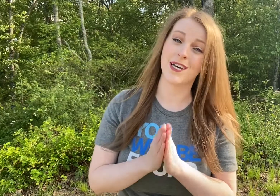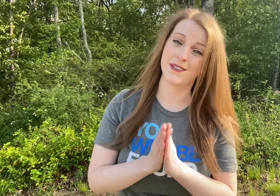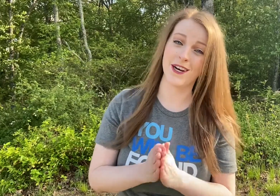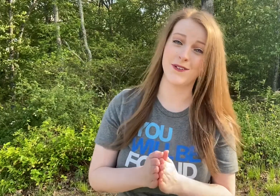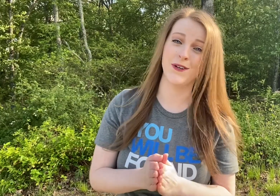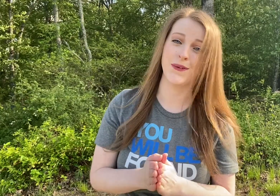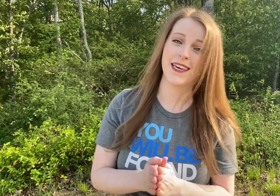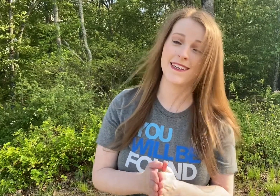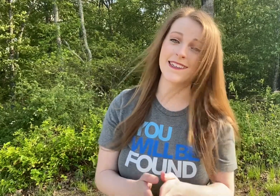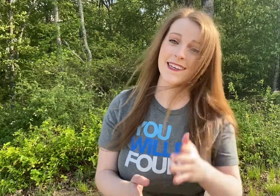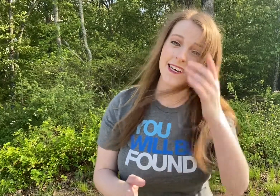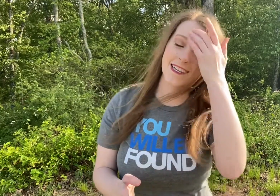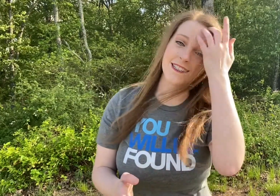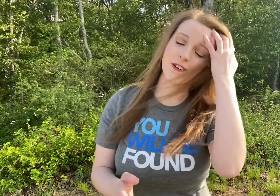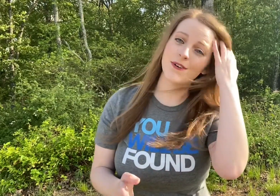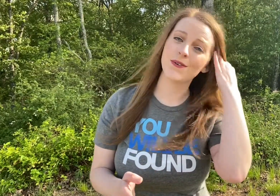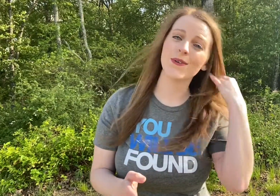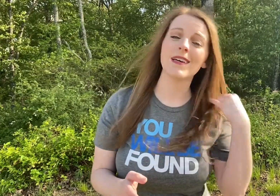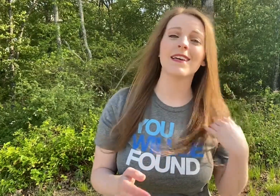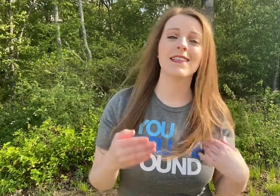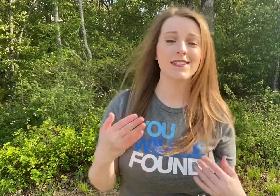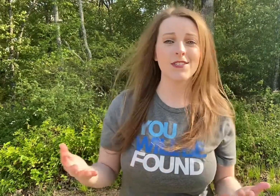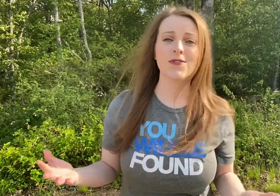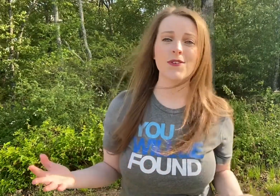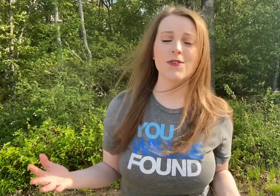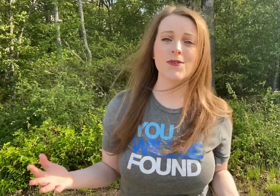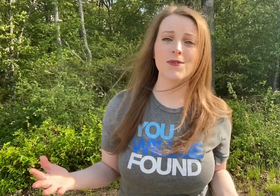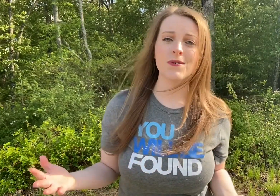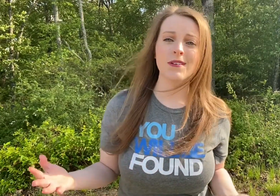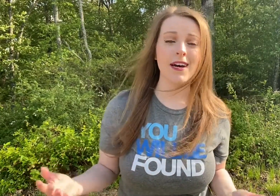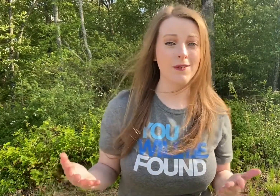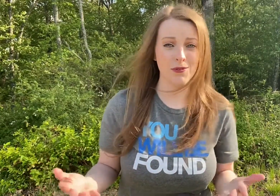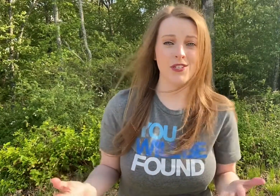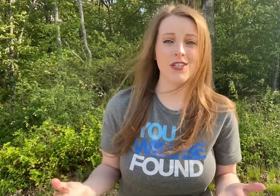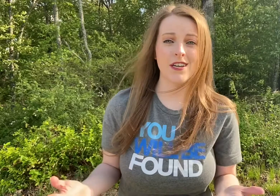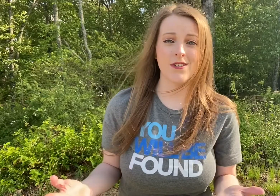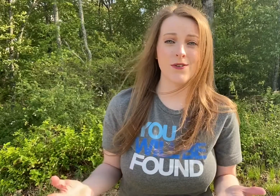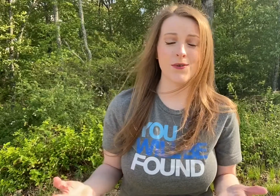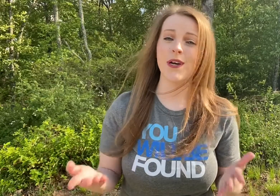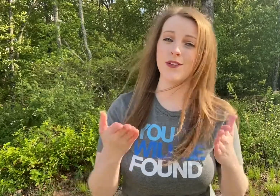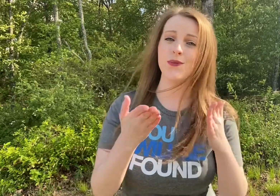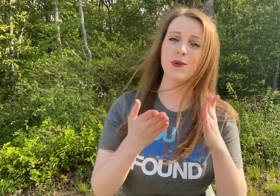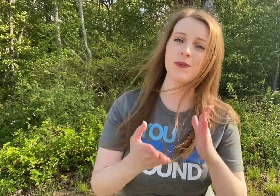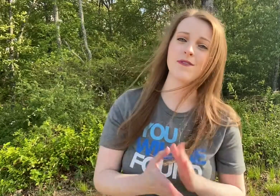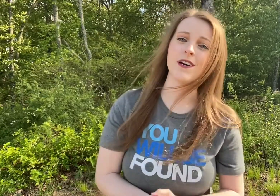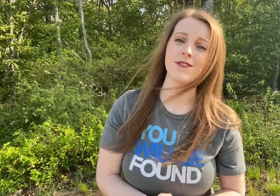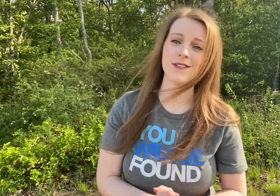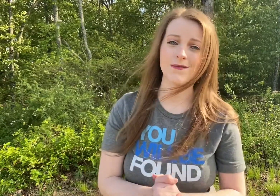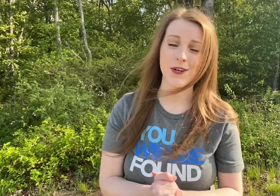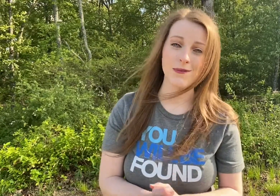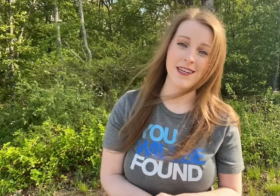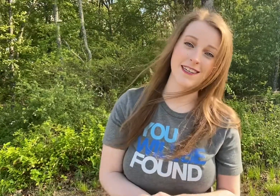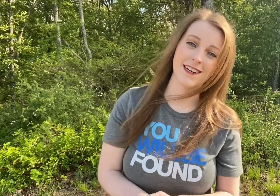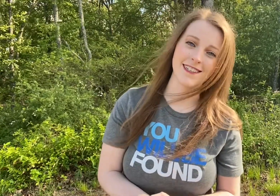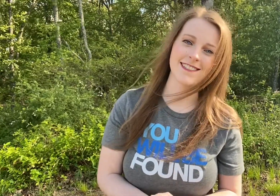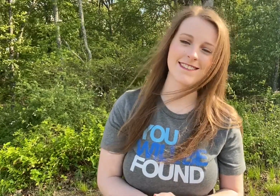allowed to again. So this is for you. I appreciate you, and you will be found. We're gonna make it, guys.